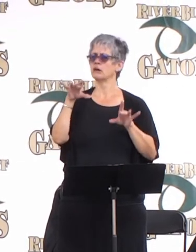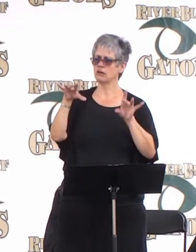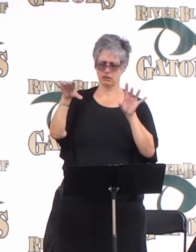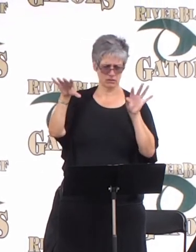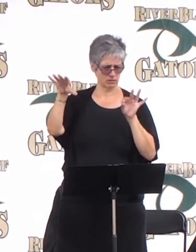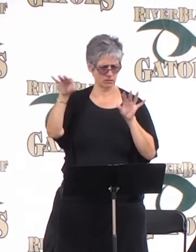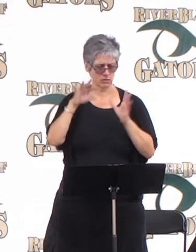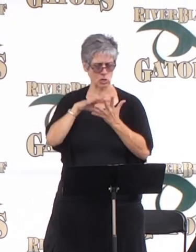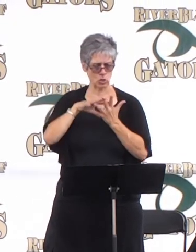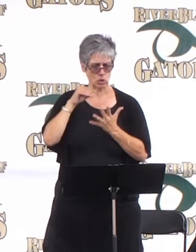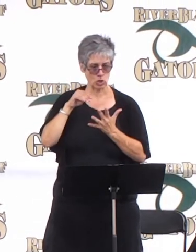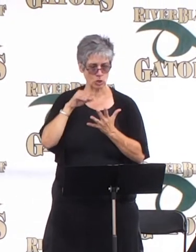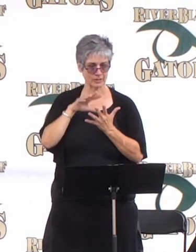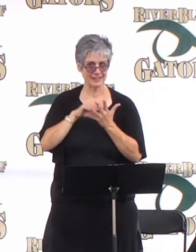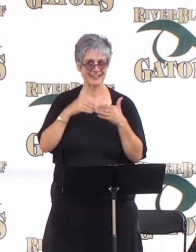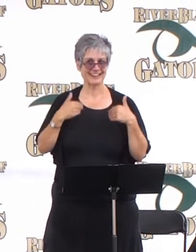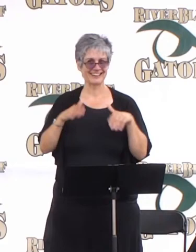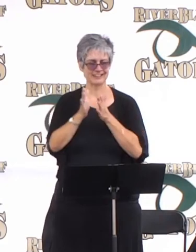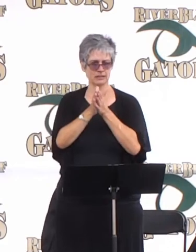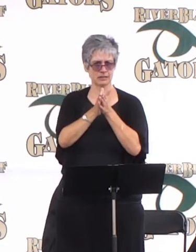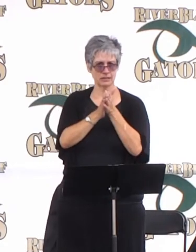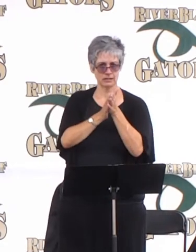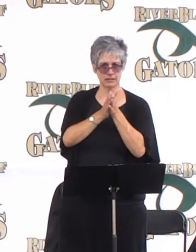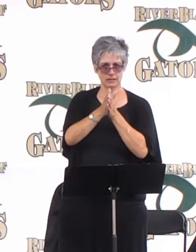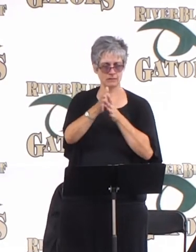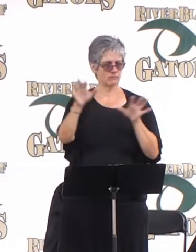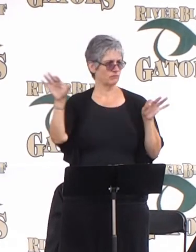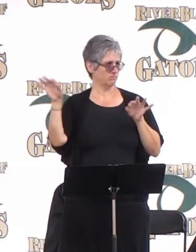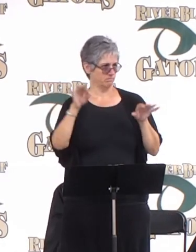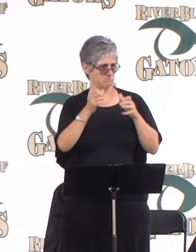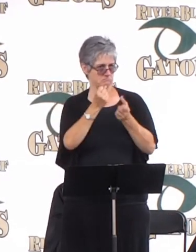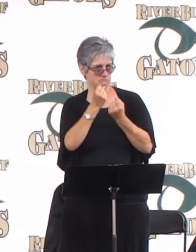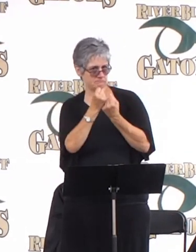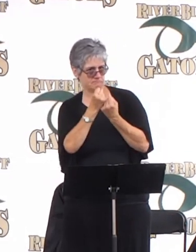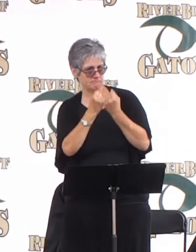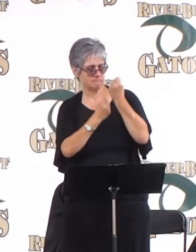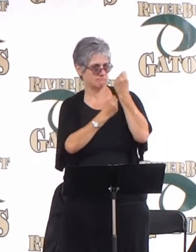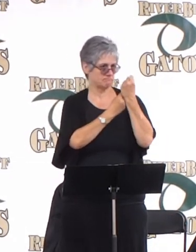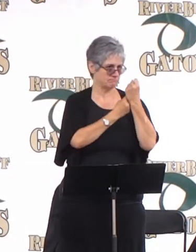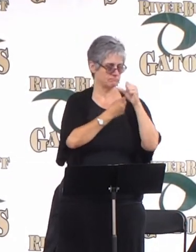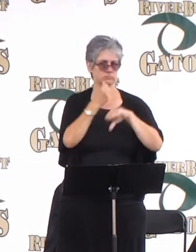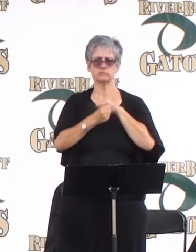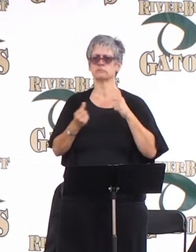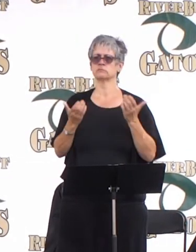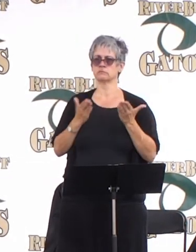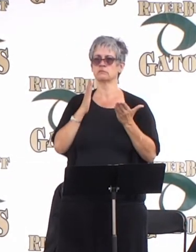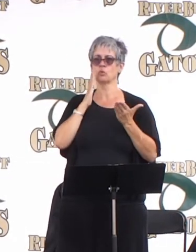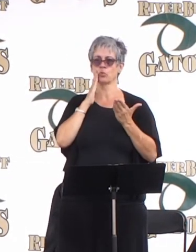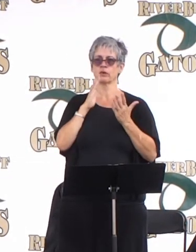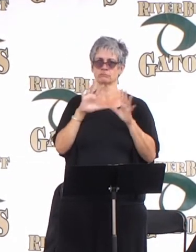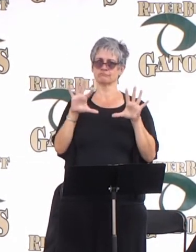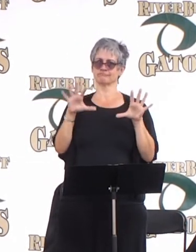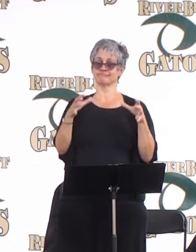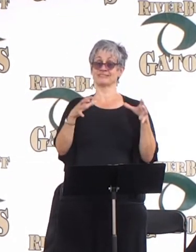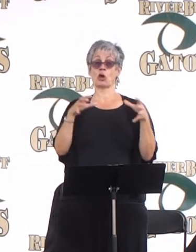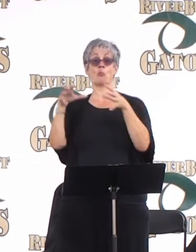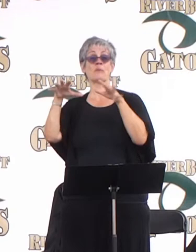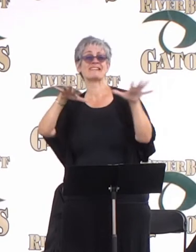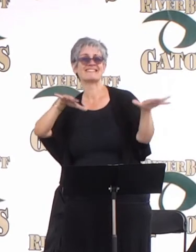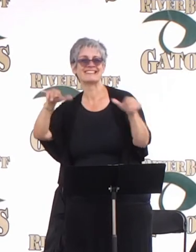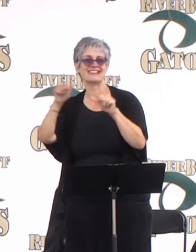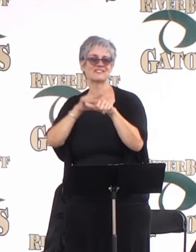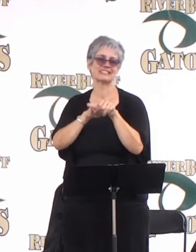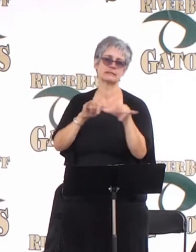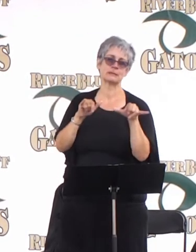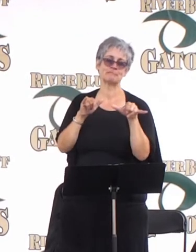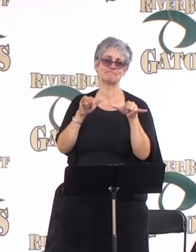other, and it is here where our love lies and will sustain. Class of 21, you and I will exit together. As I close this